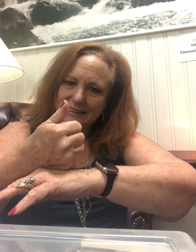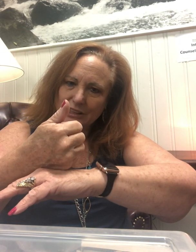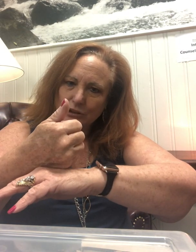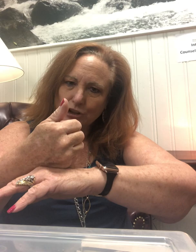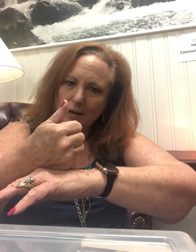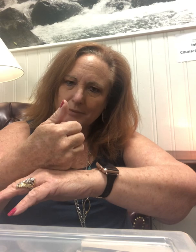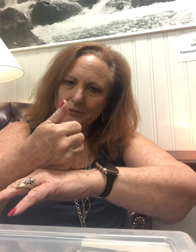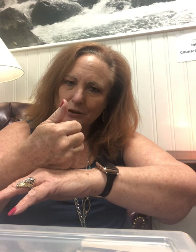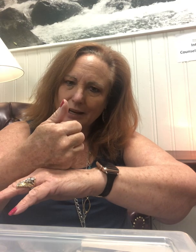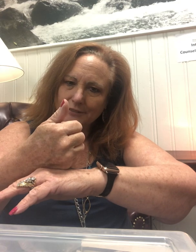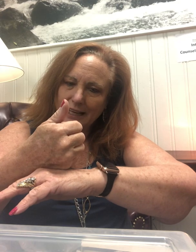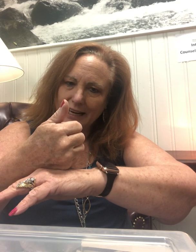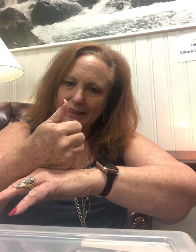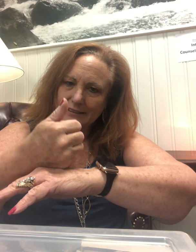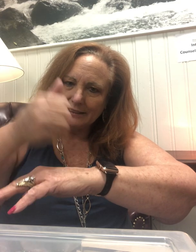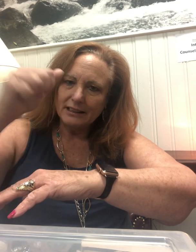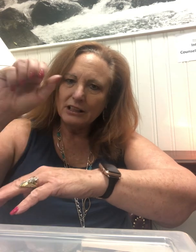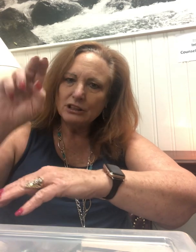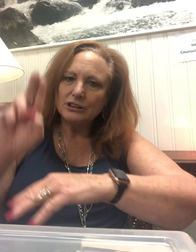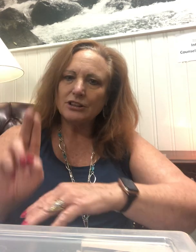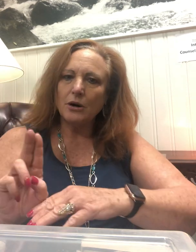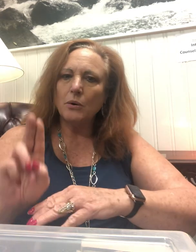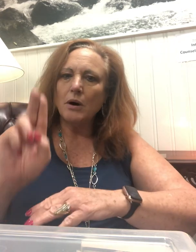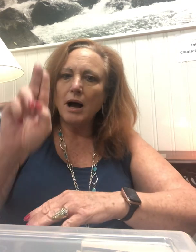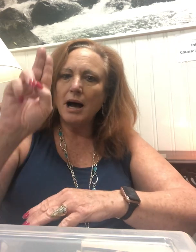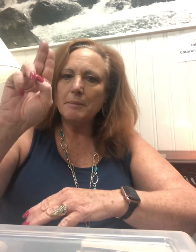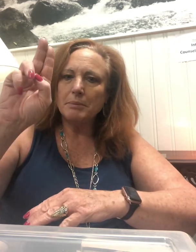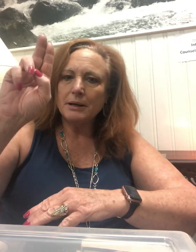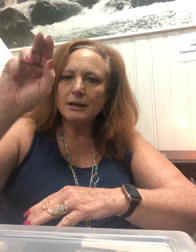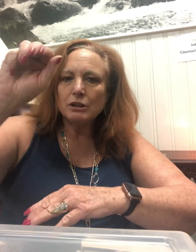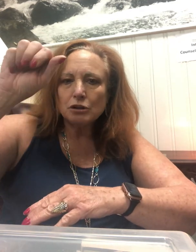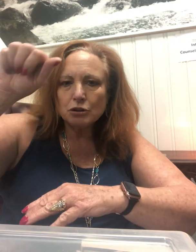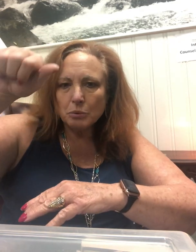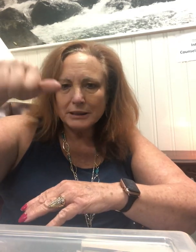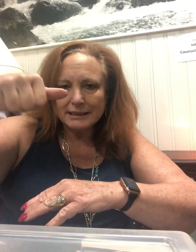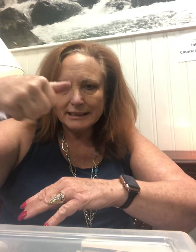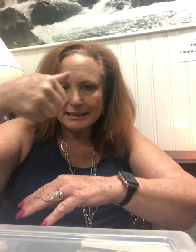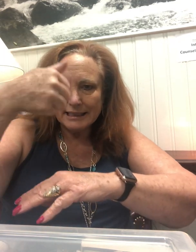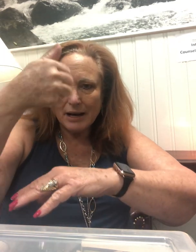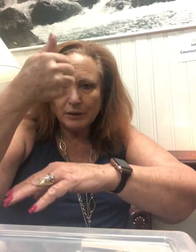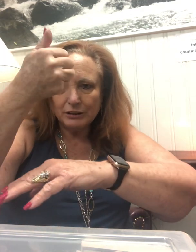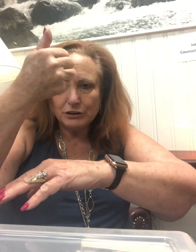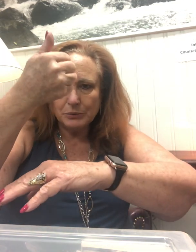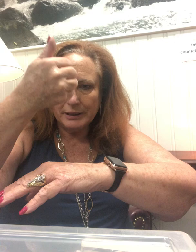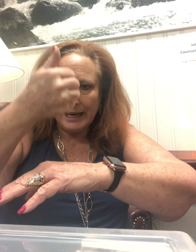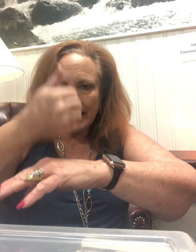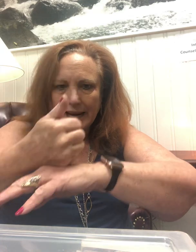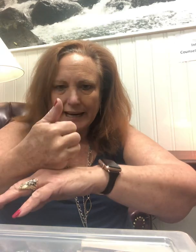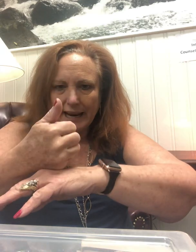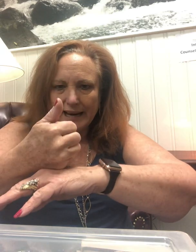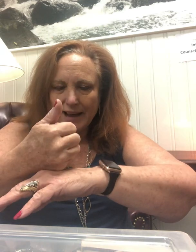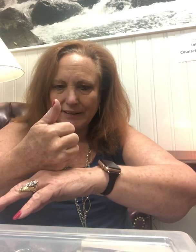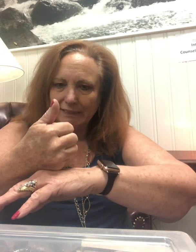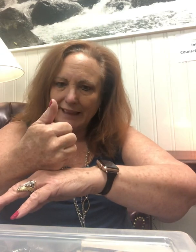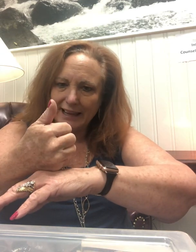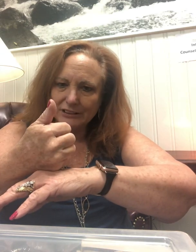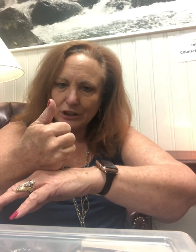on top of your left hand. So up, twist it down into an A and have it land on